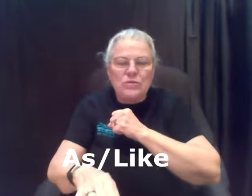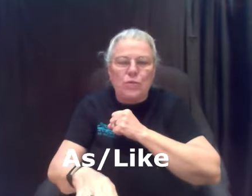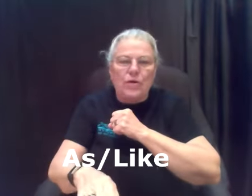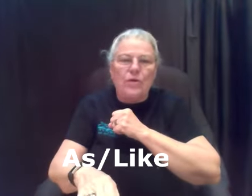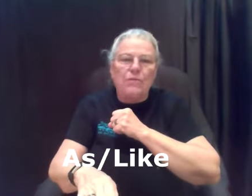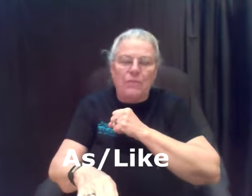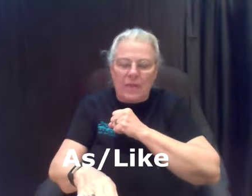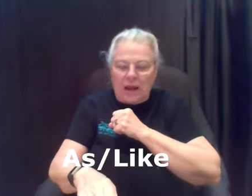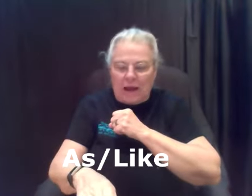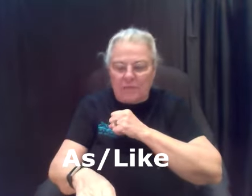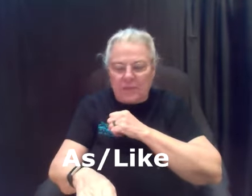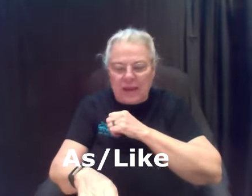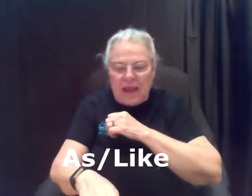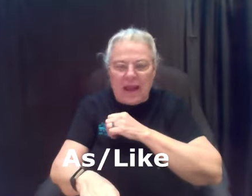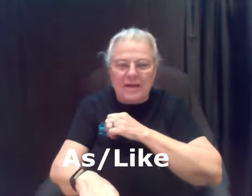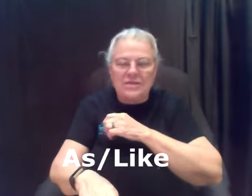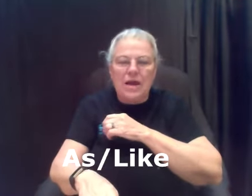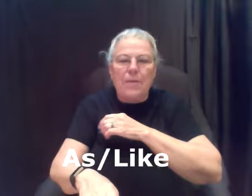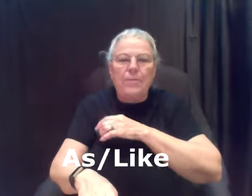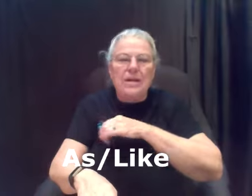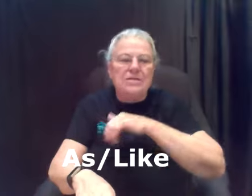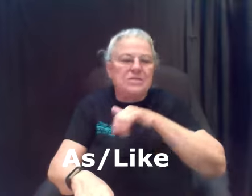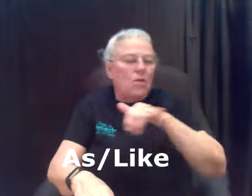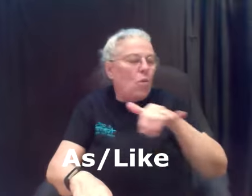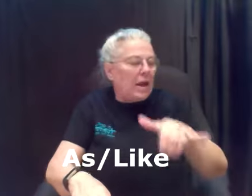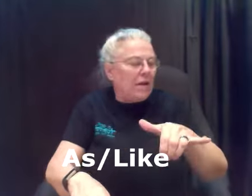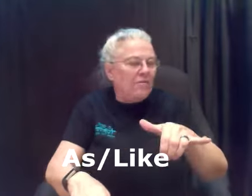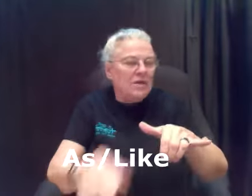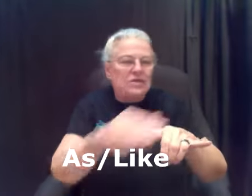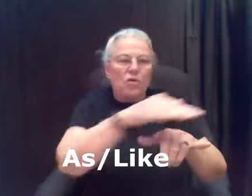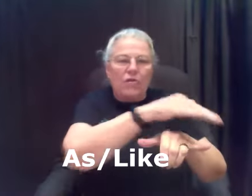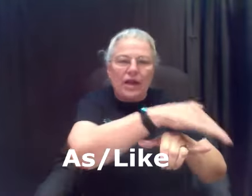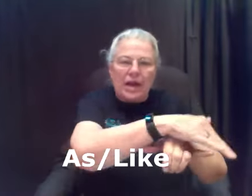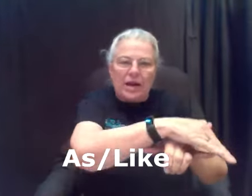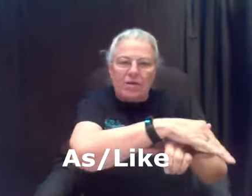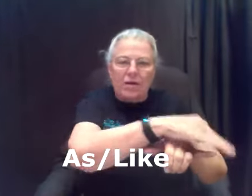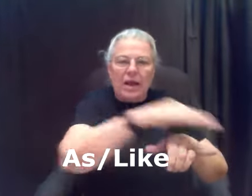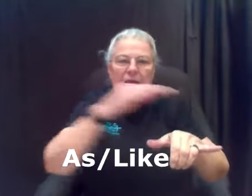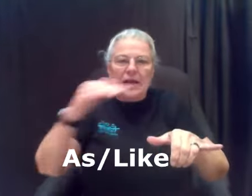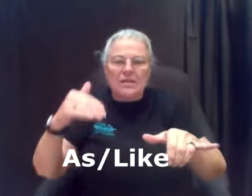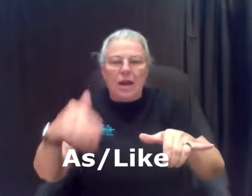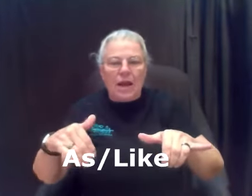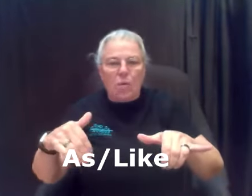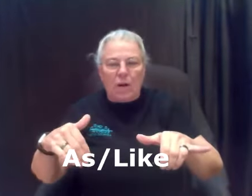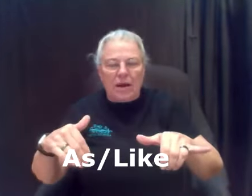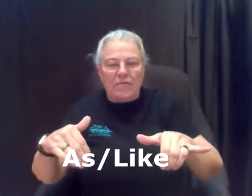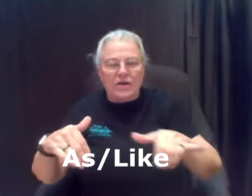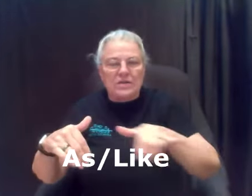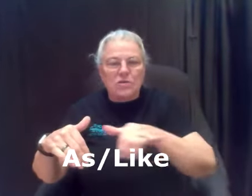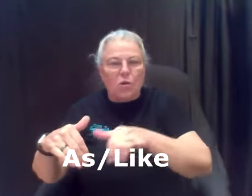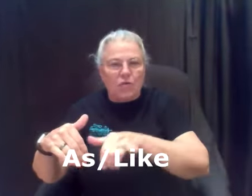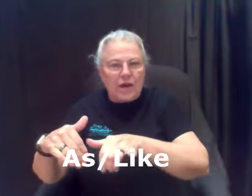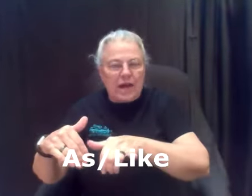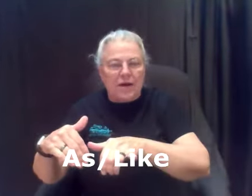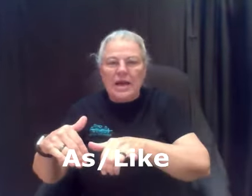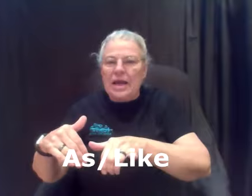word, as means that whatever is over here is like whatever is over here. It's